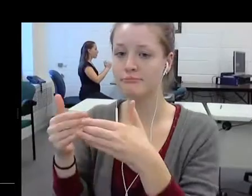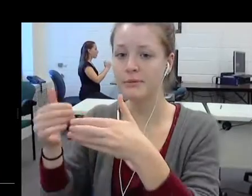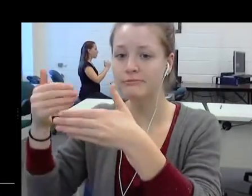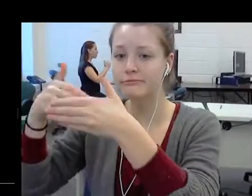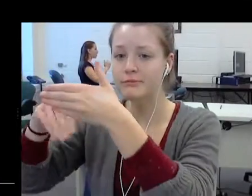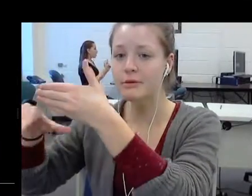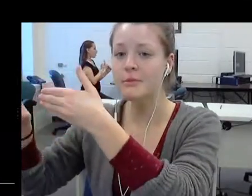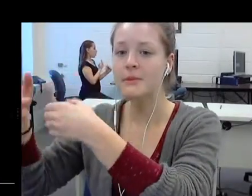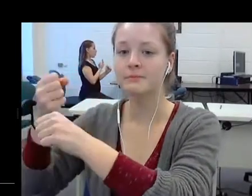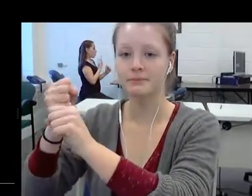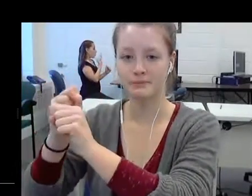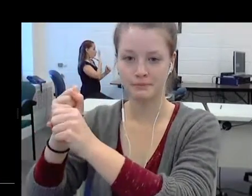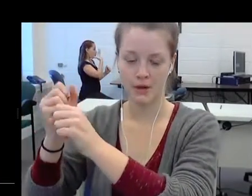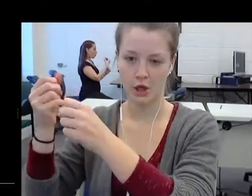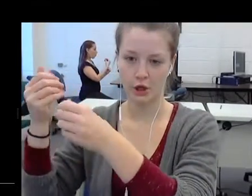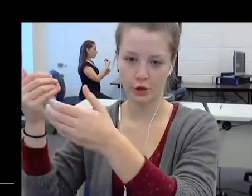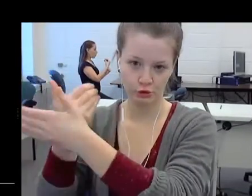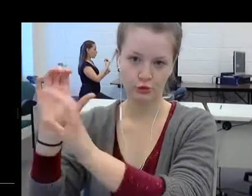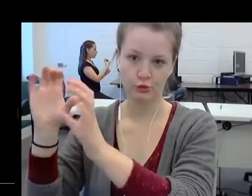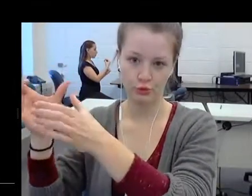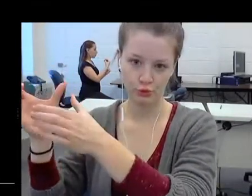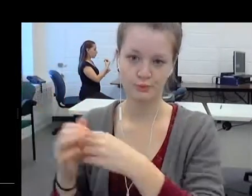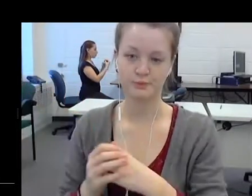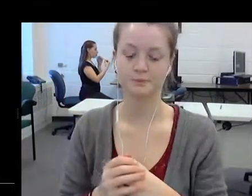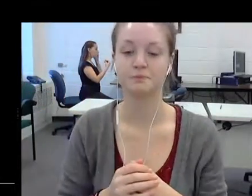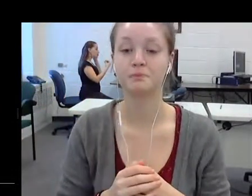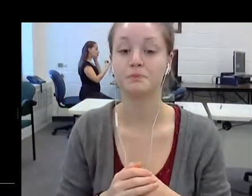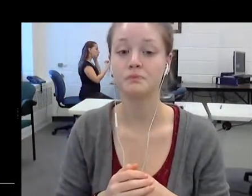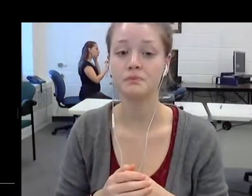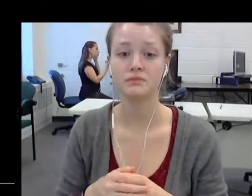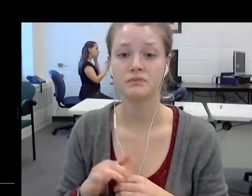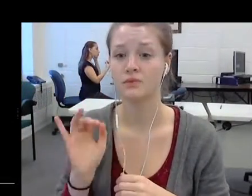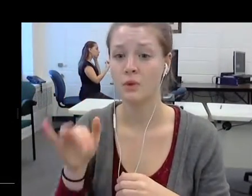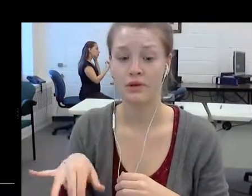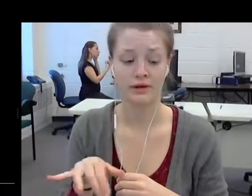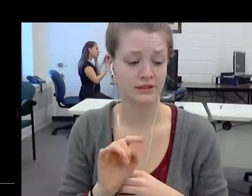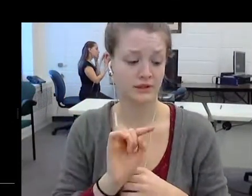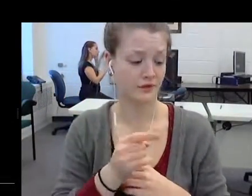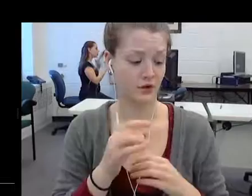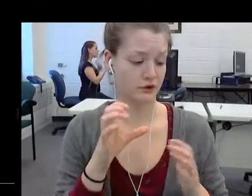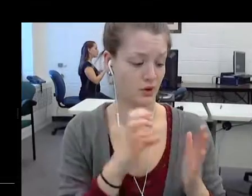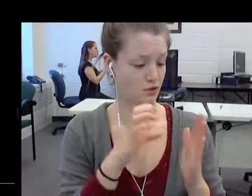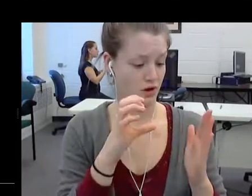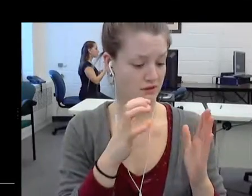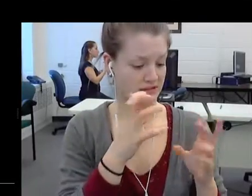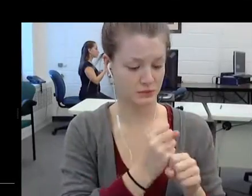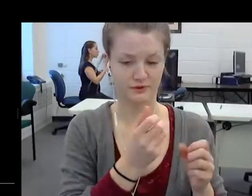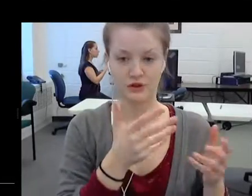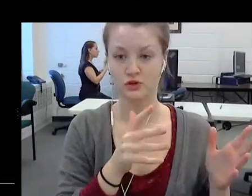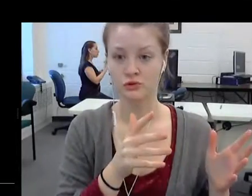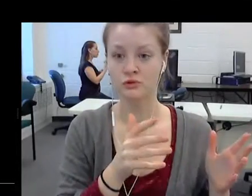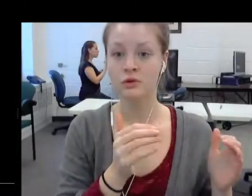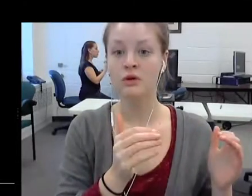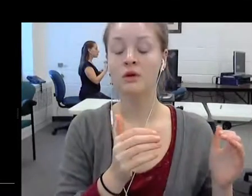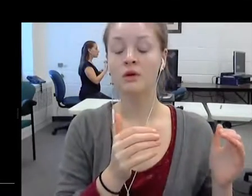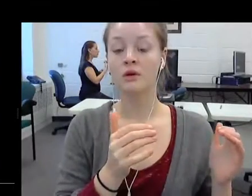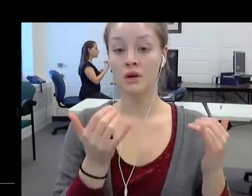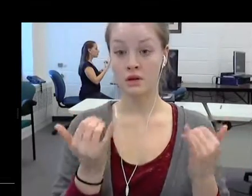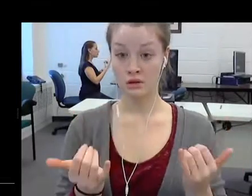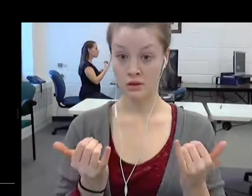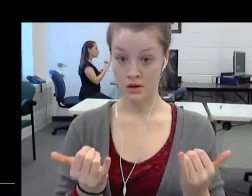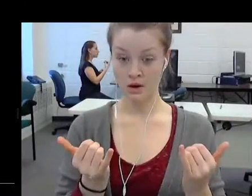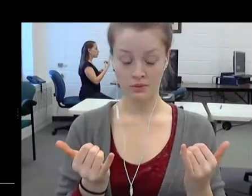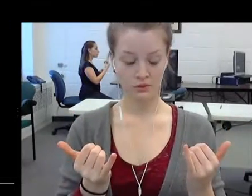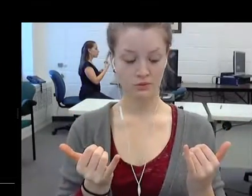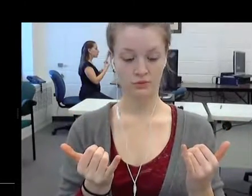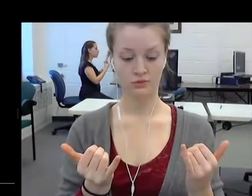little pack. So that's pretty much the first paragraph. And now I'd like to